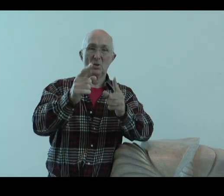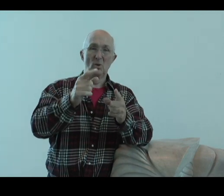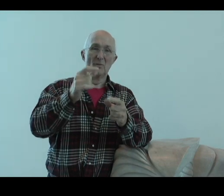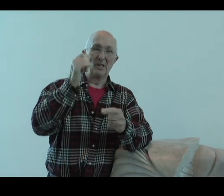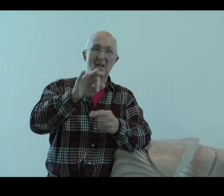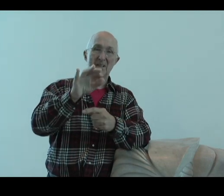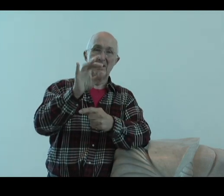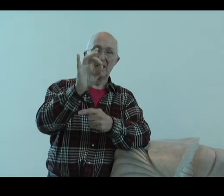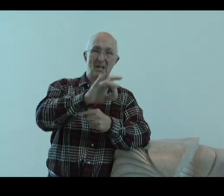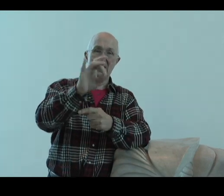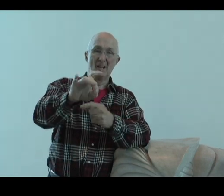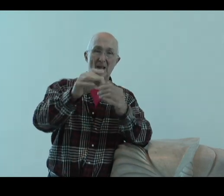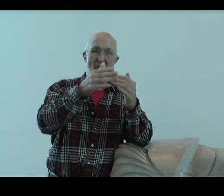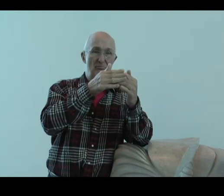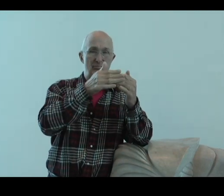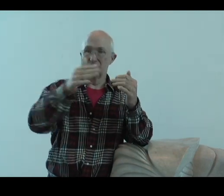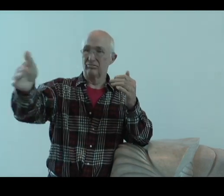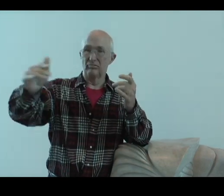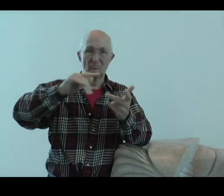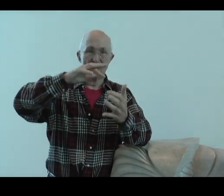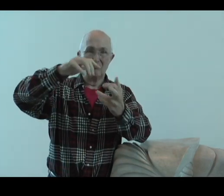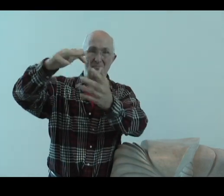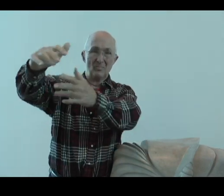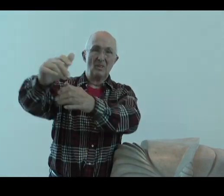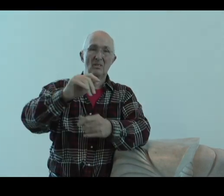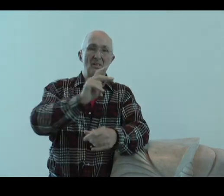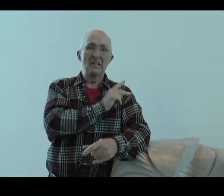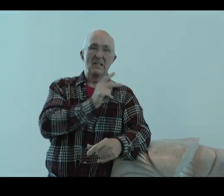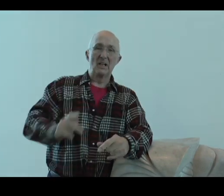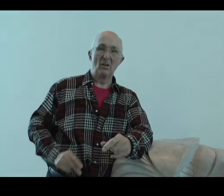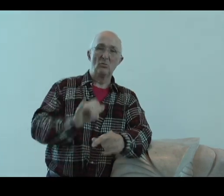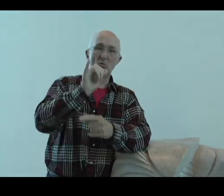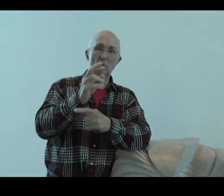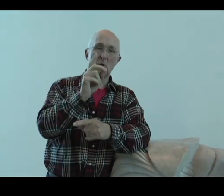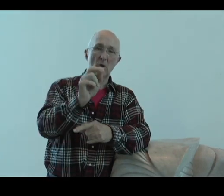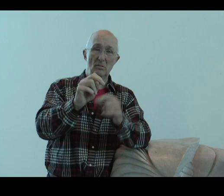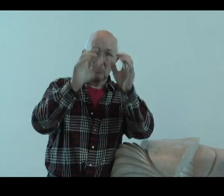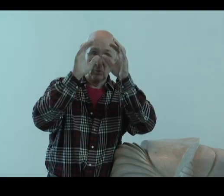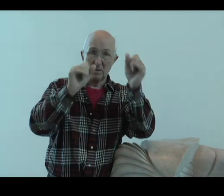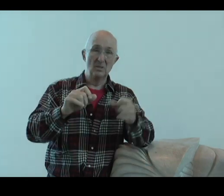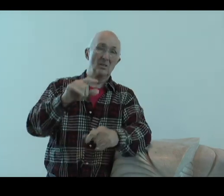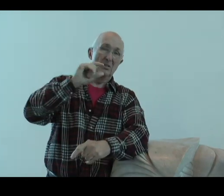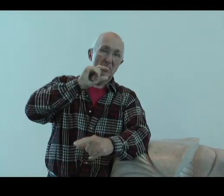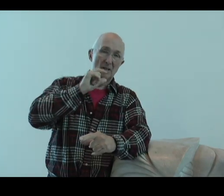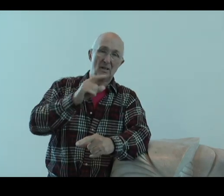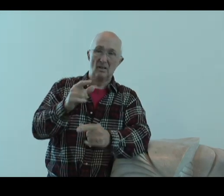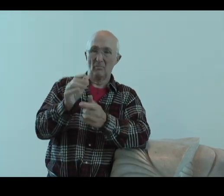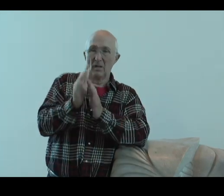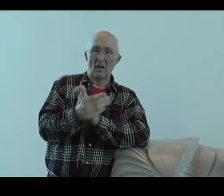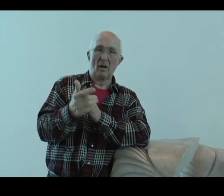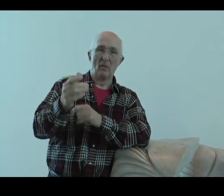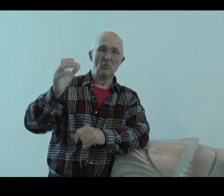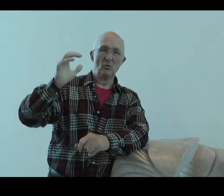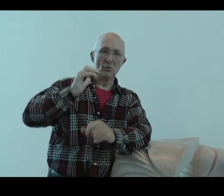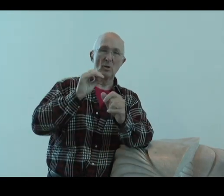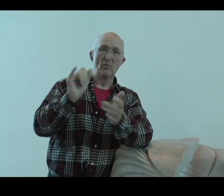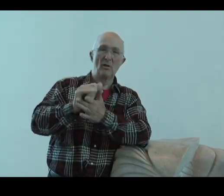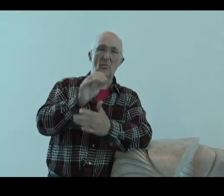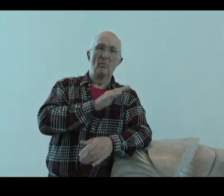years, during 1988 on, when King Jordan was the president. Glenn became the